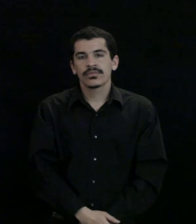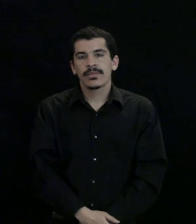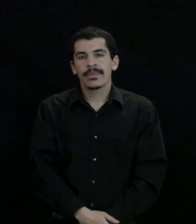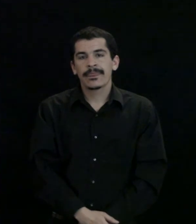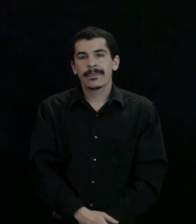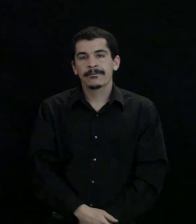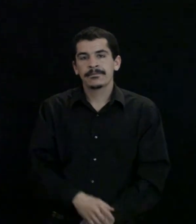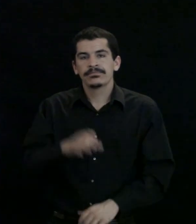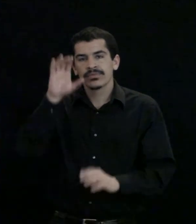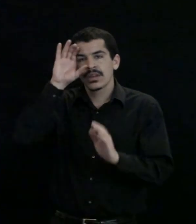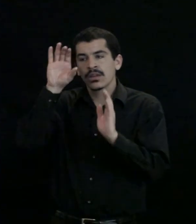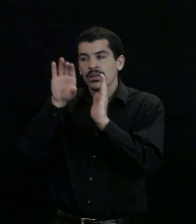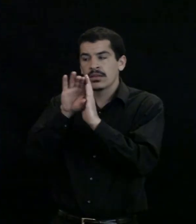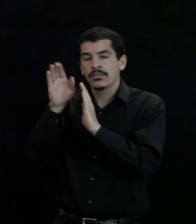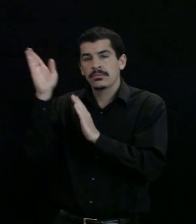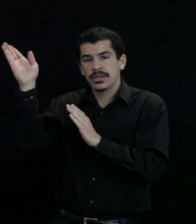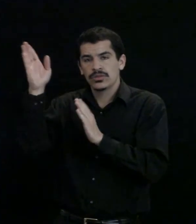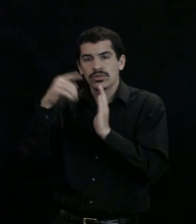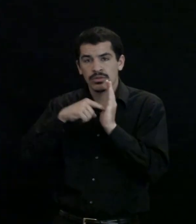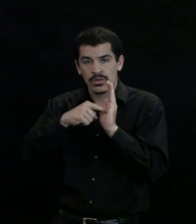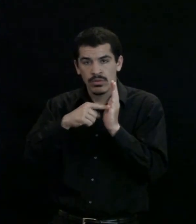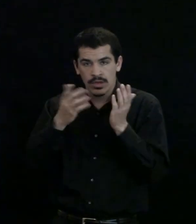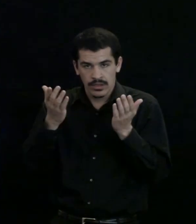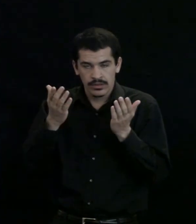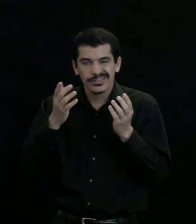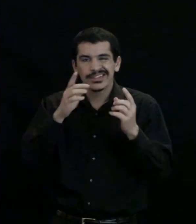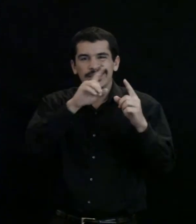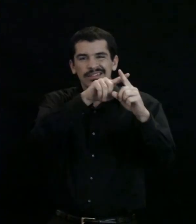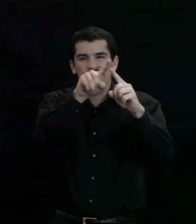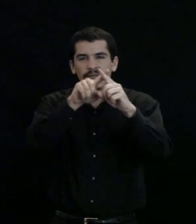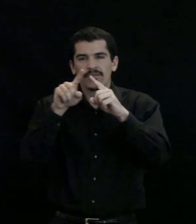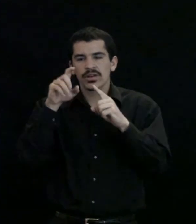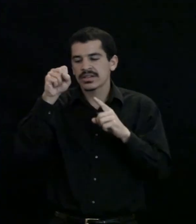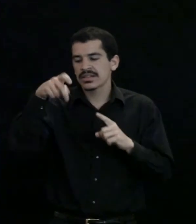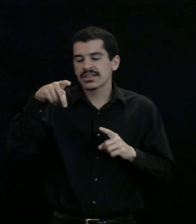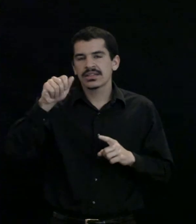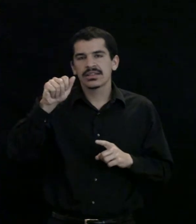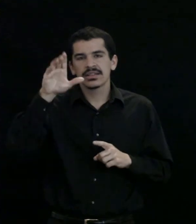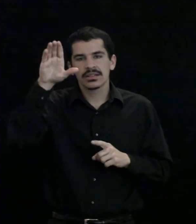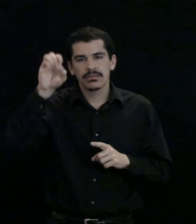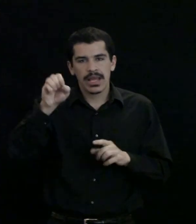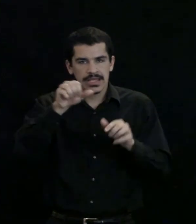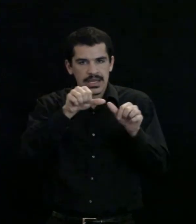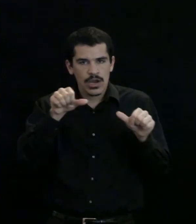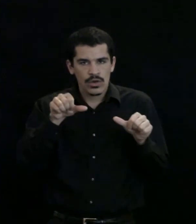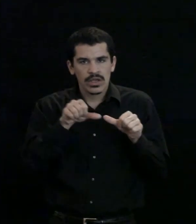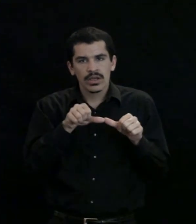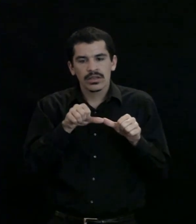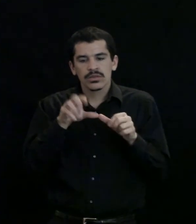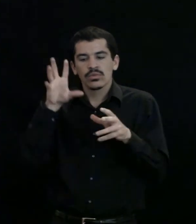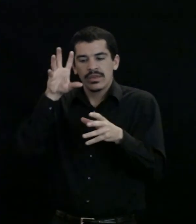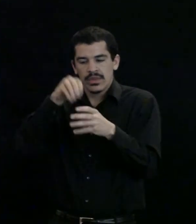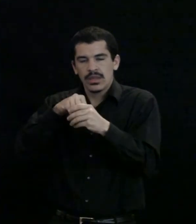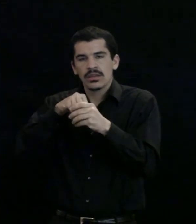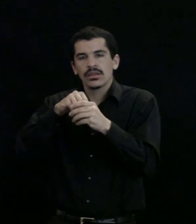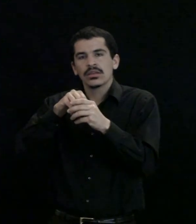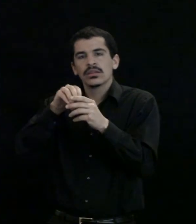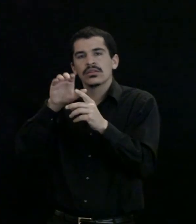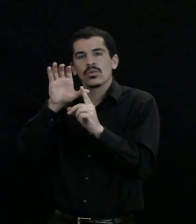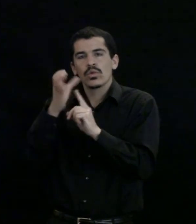This is a diagram that shows all the different space areas within the cultural center.